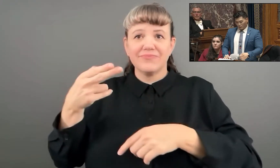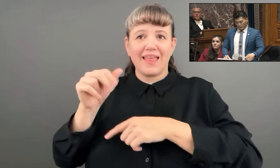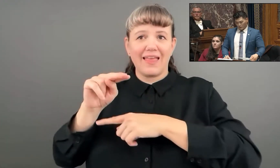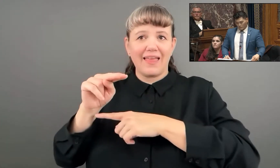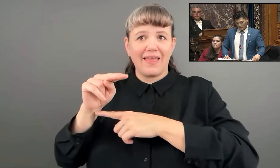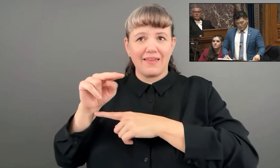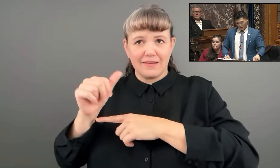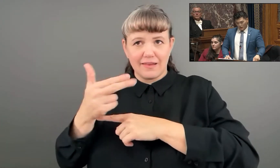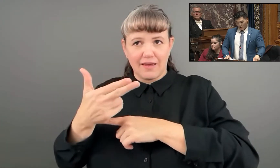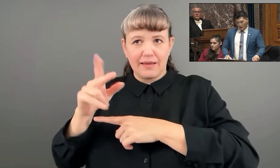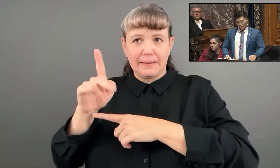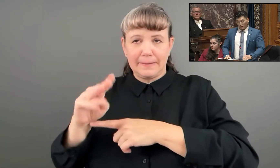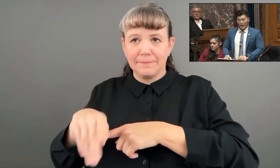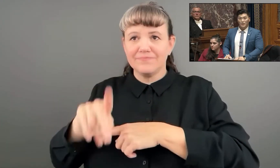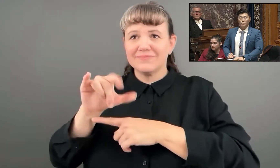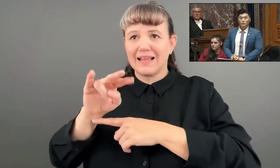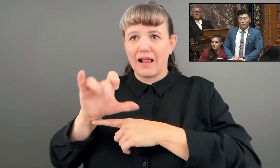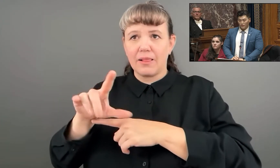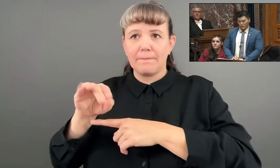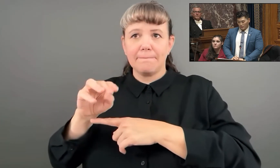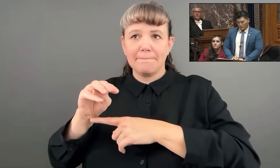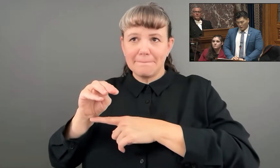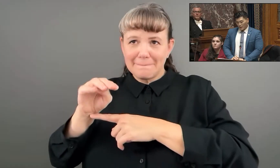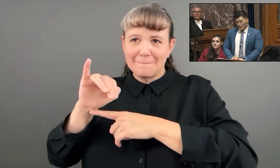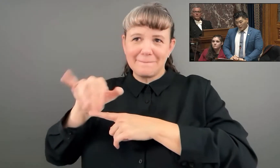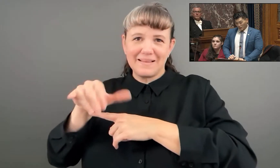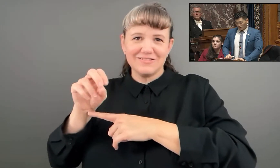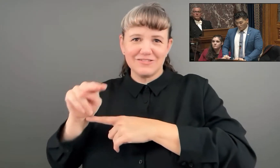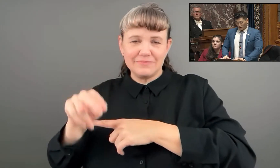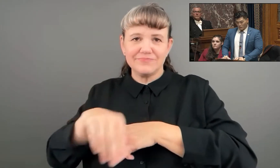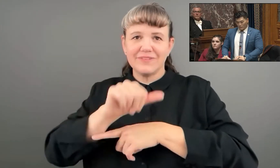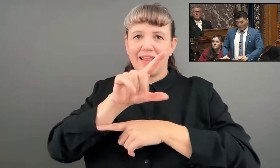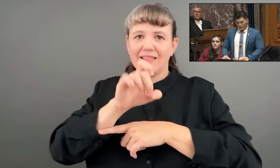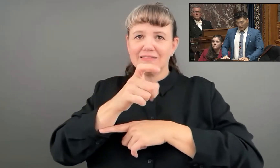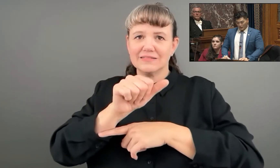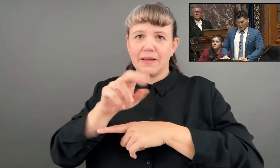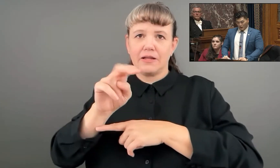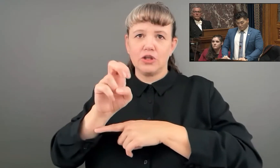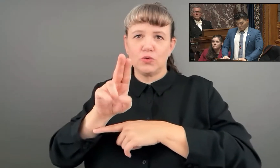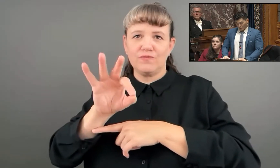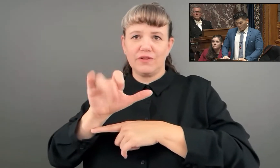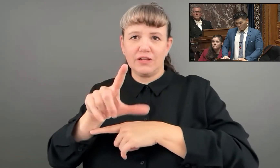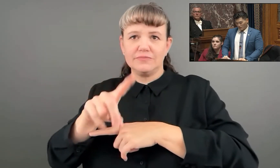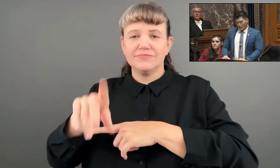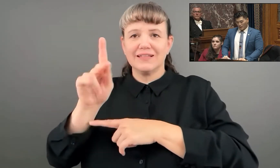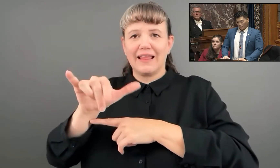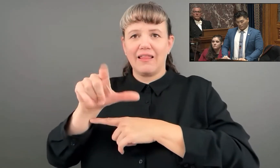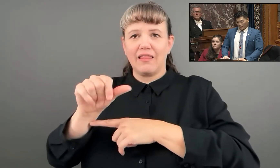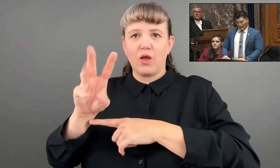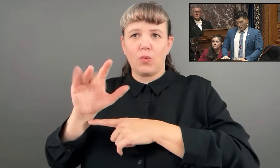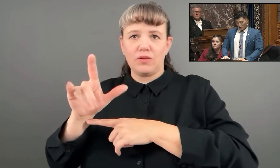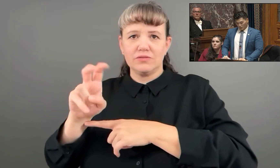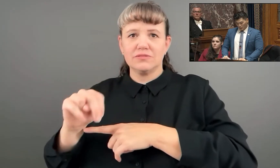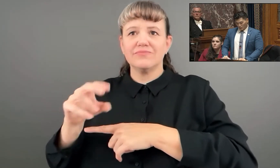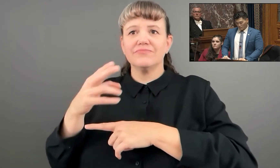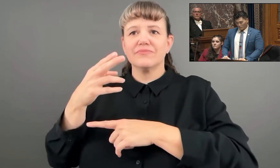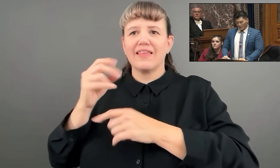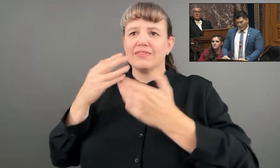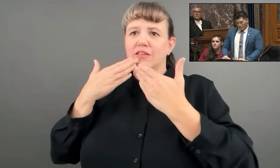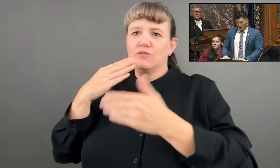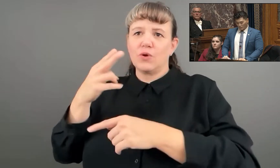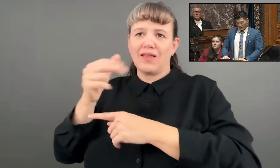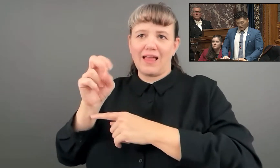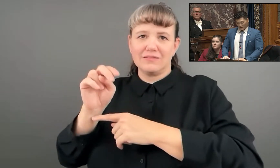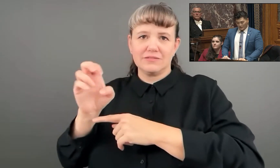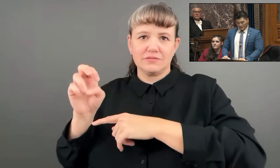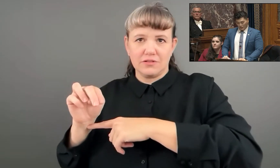Kayla Wilson. And from Hansard Services, thank you to Amanda Heffelfinger, Daniel Sutter,